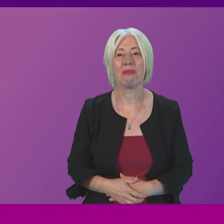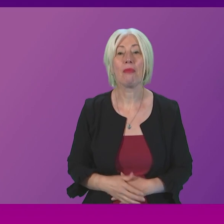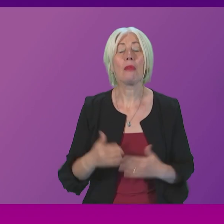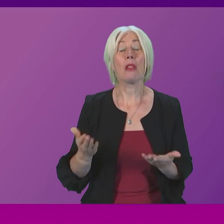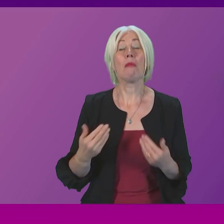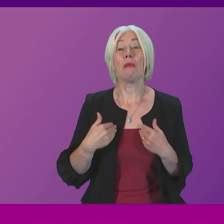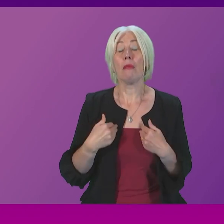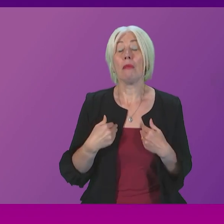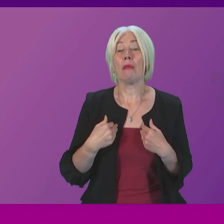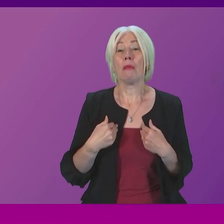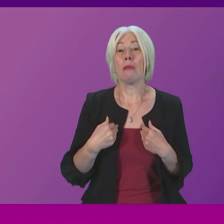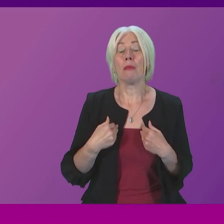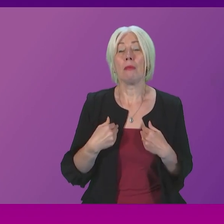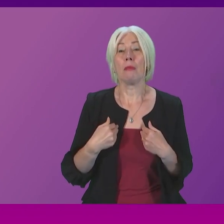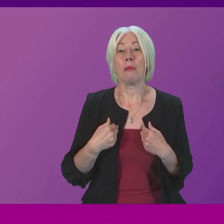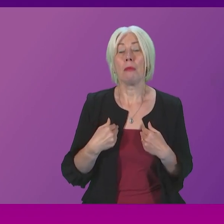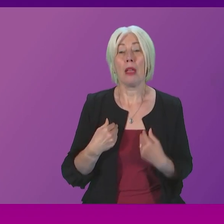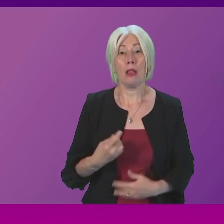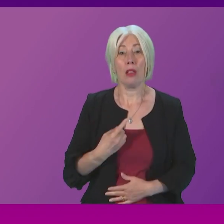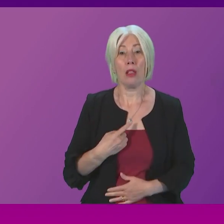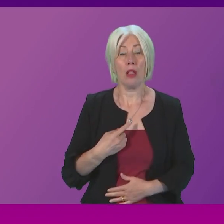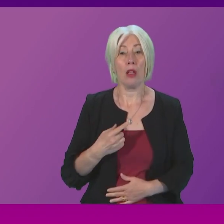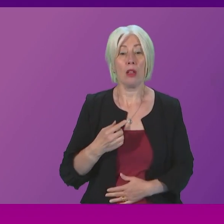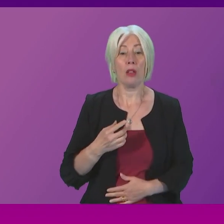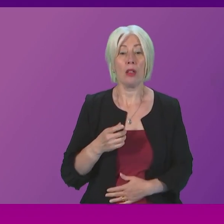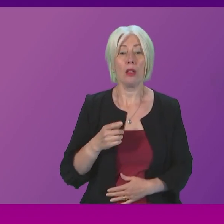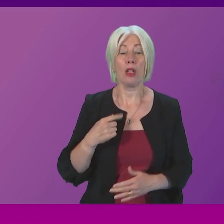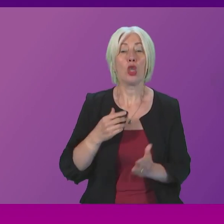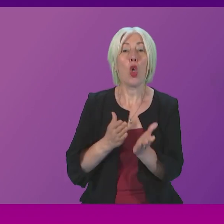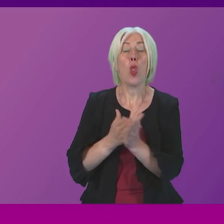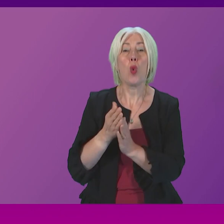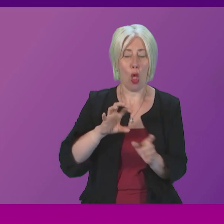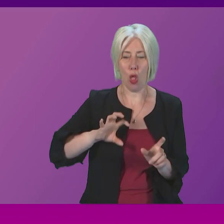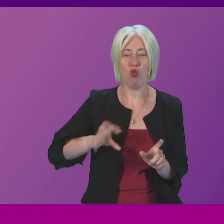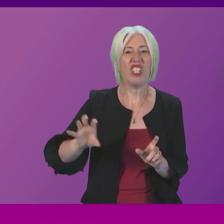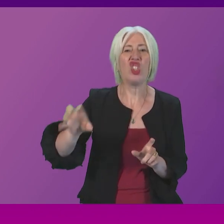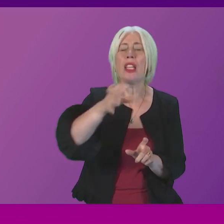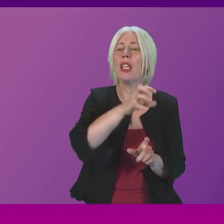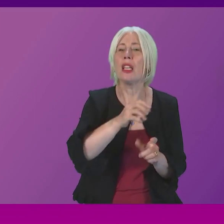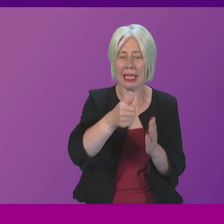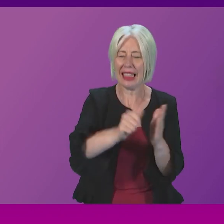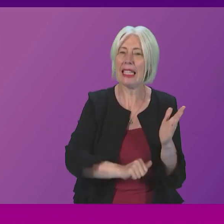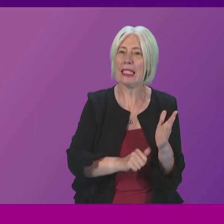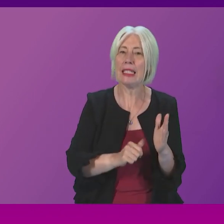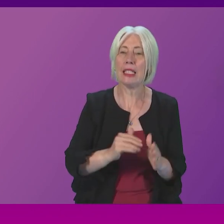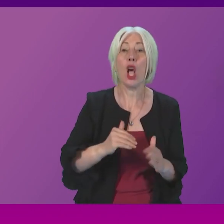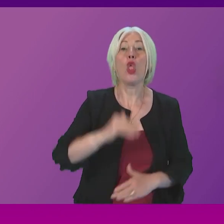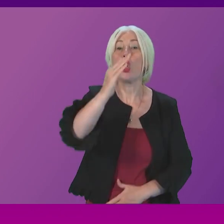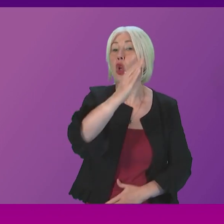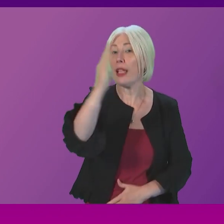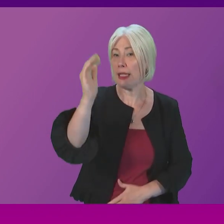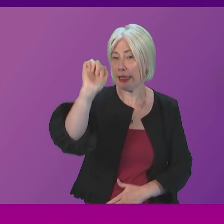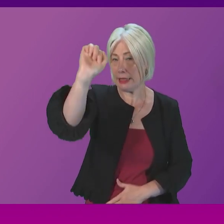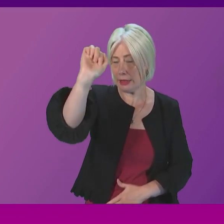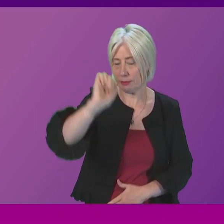I I'm the on the region list, got in through the region list in the North East,